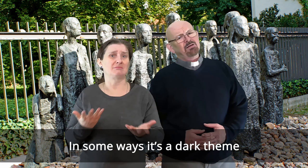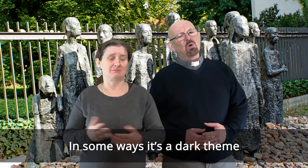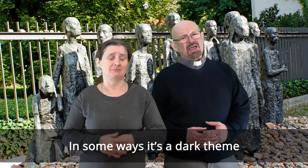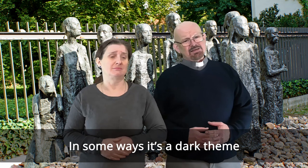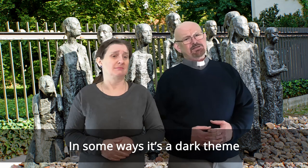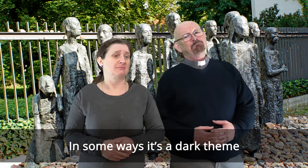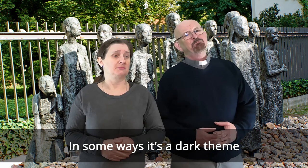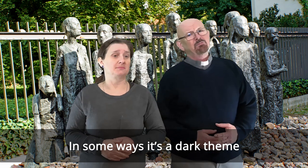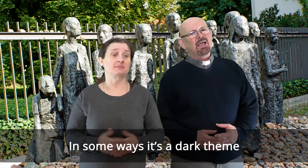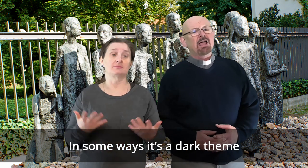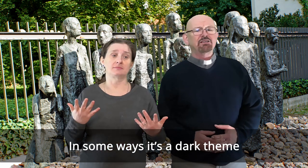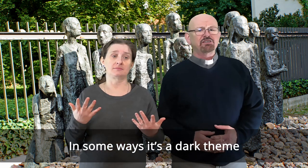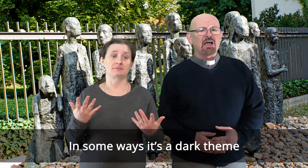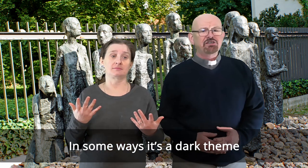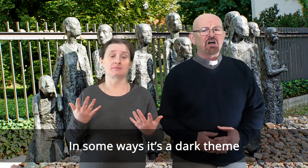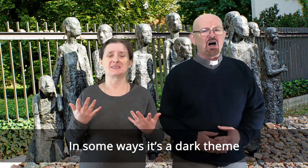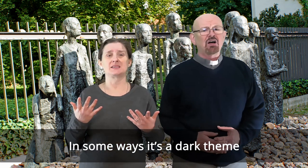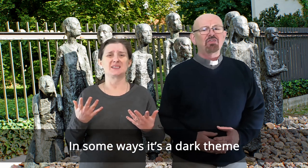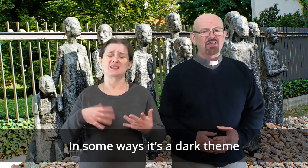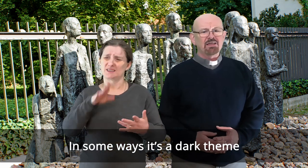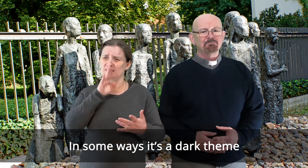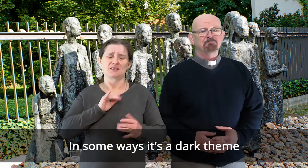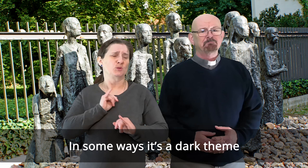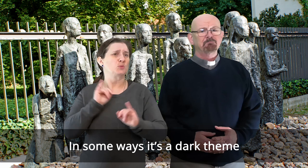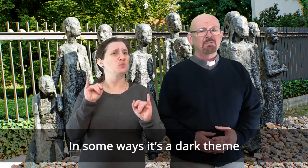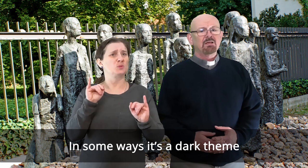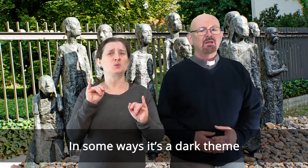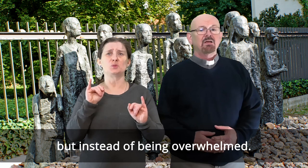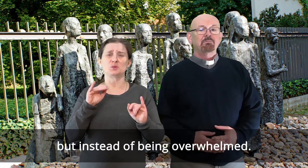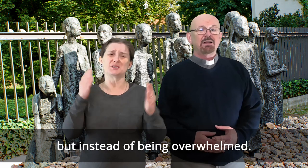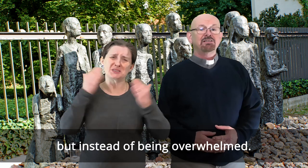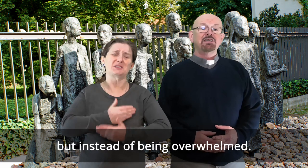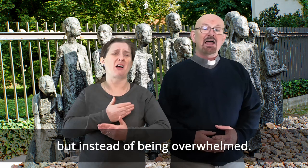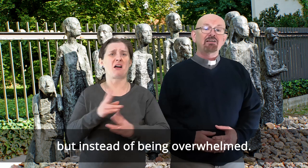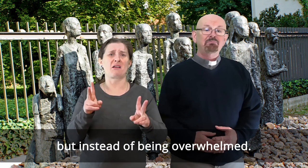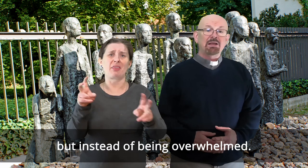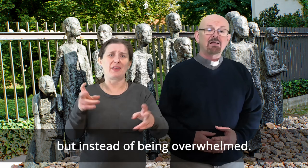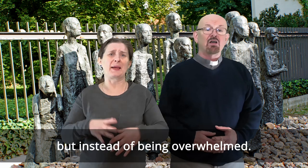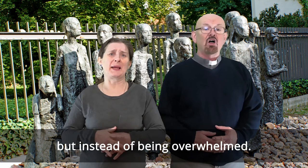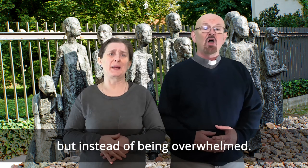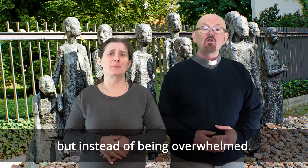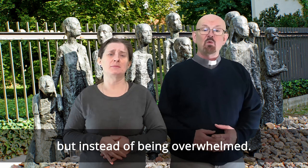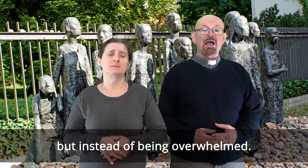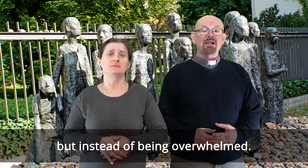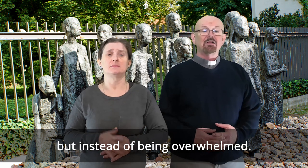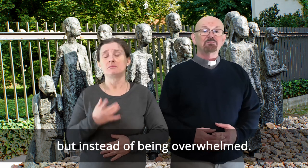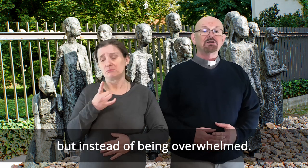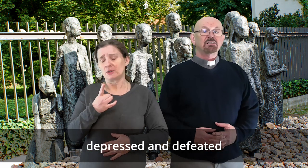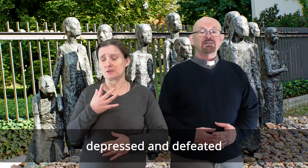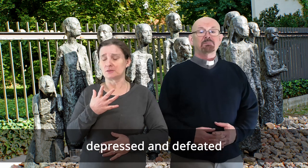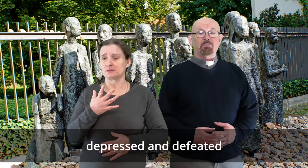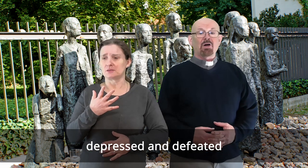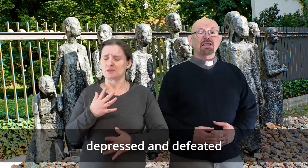In some ways, it's a dark theme. But instead of being